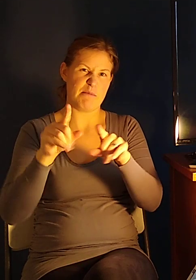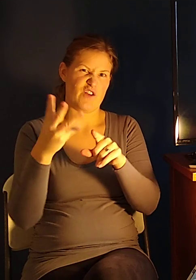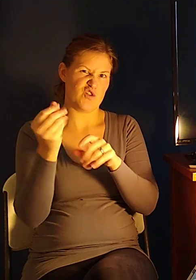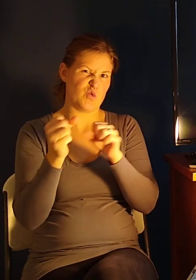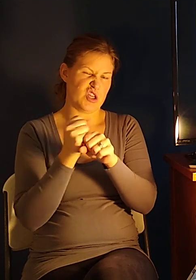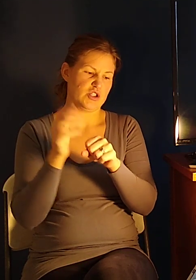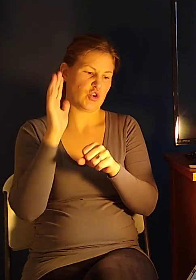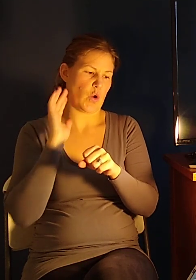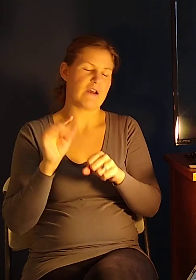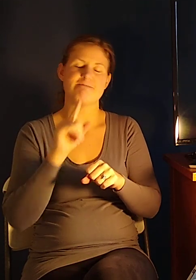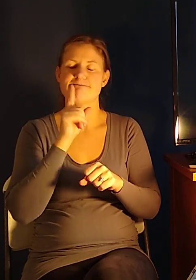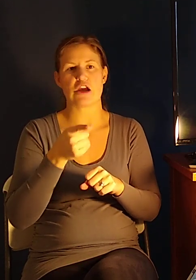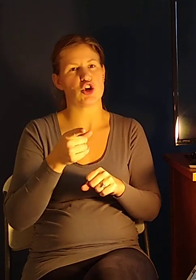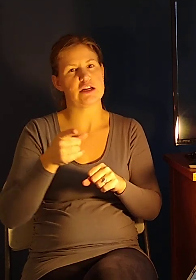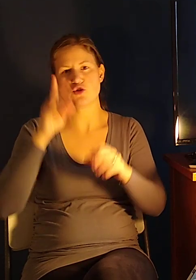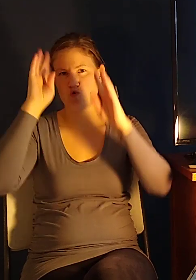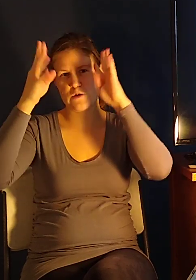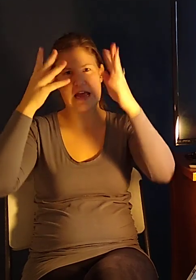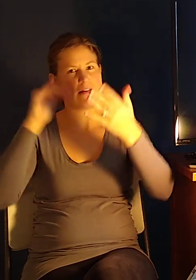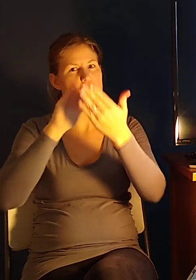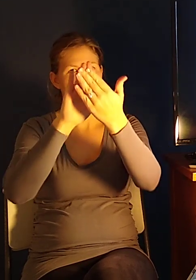Very innovative approach.